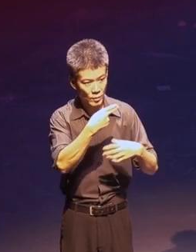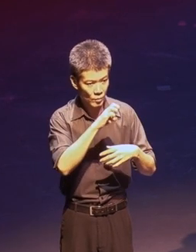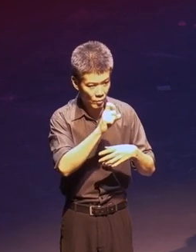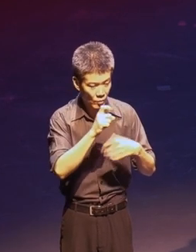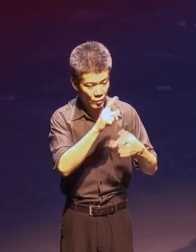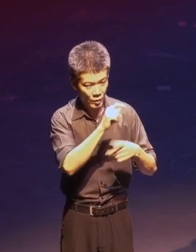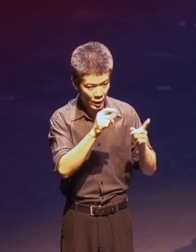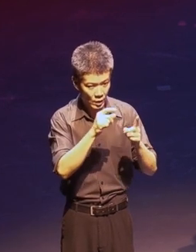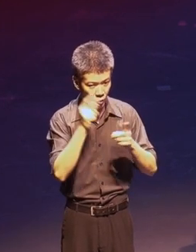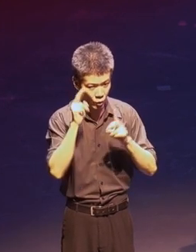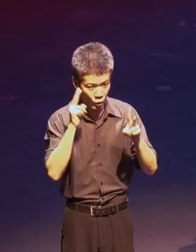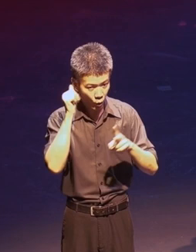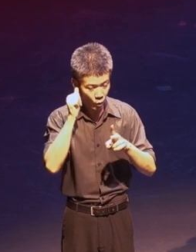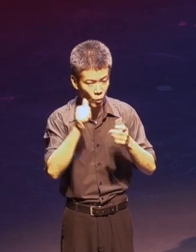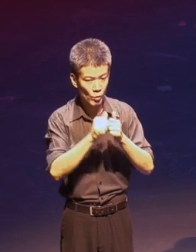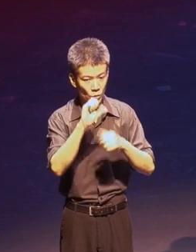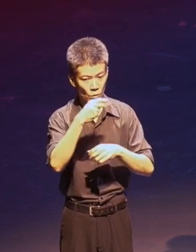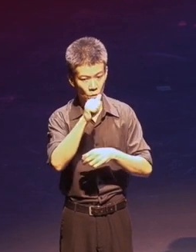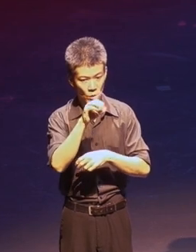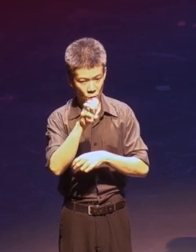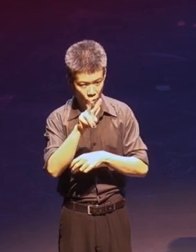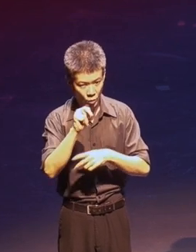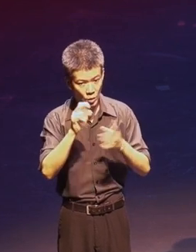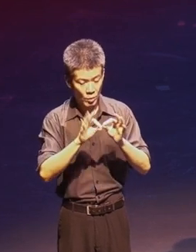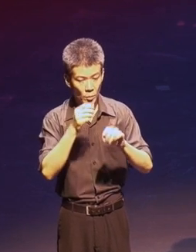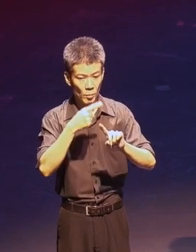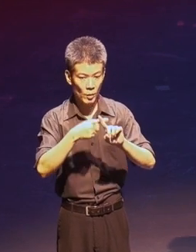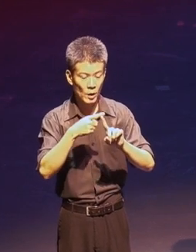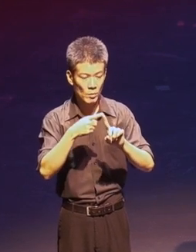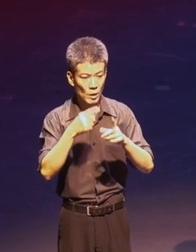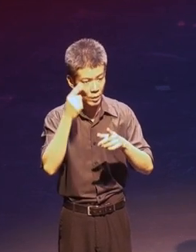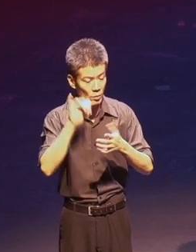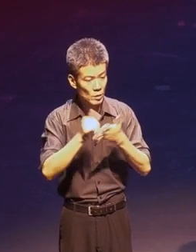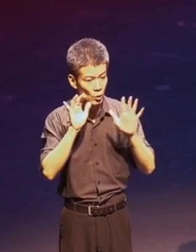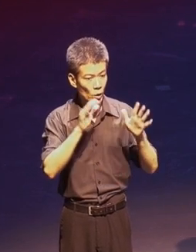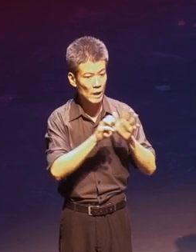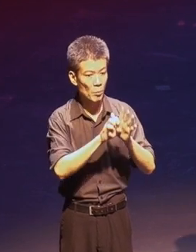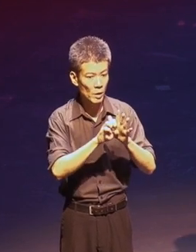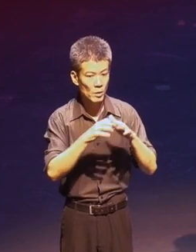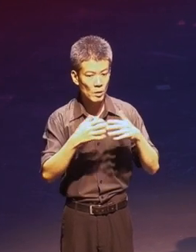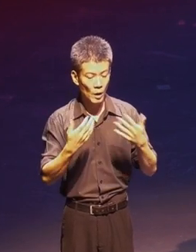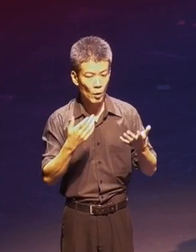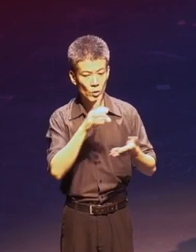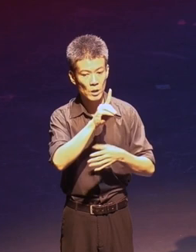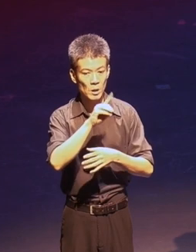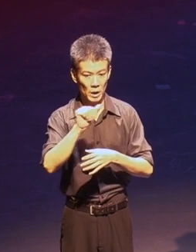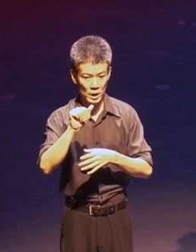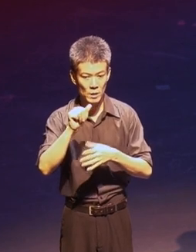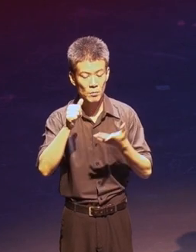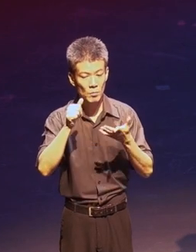visual, audio descriptions with shadow interpretation and performance art. And I think it's a great example of how